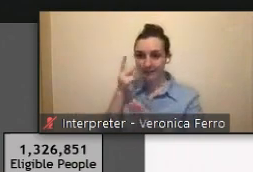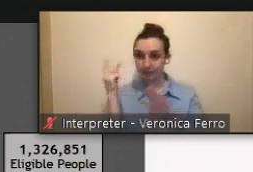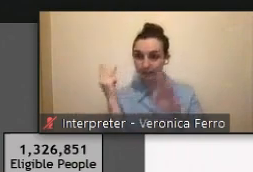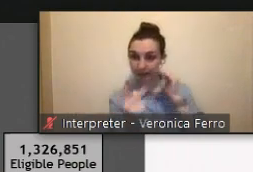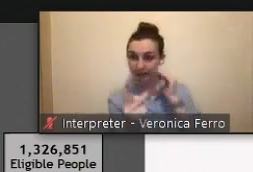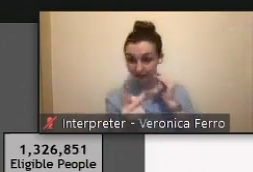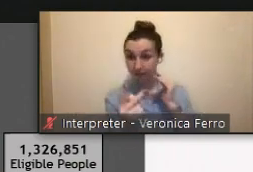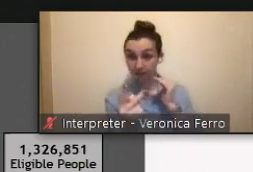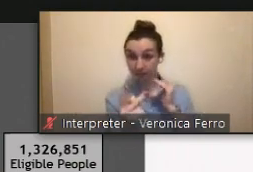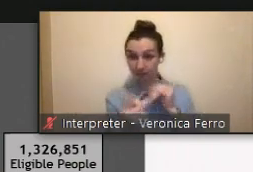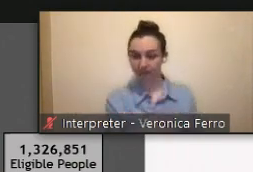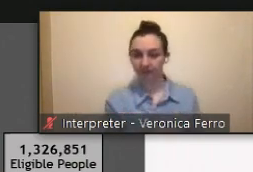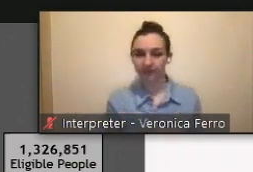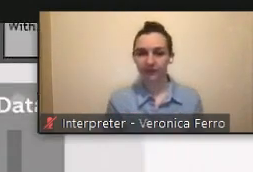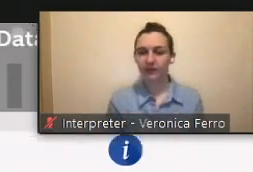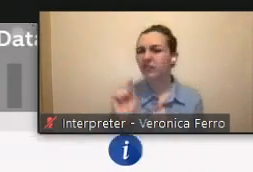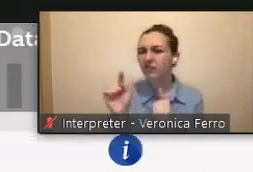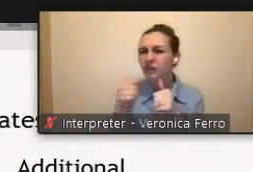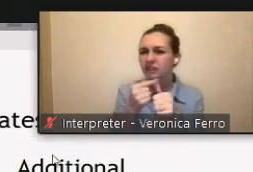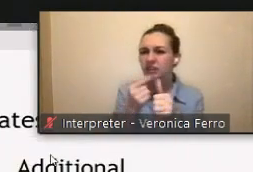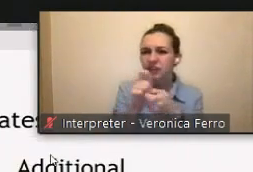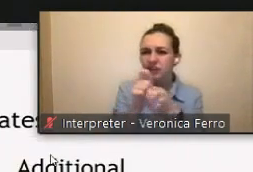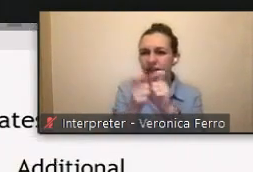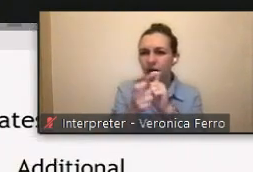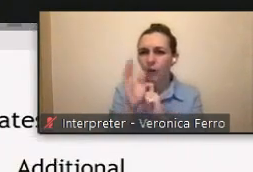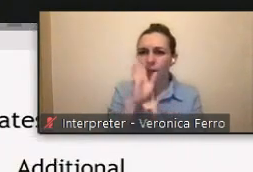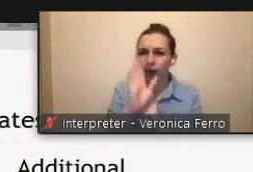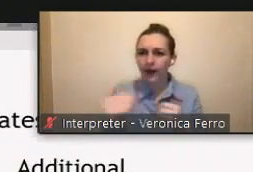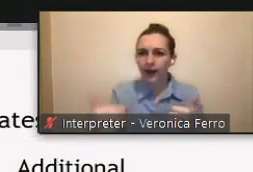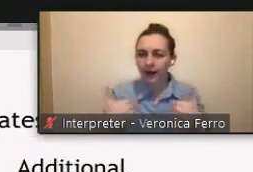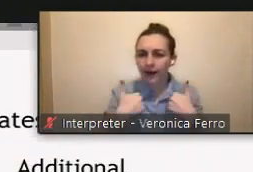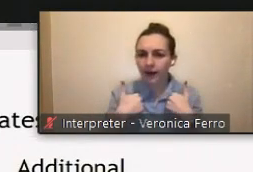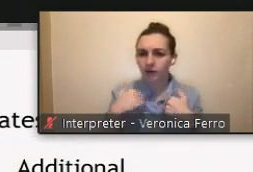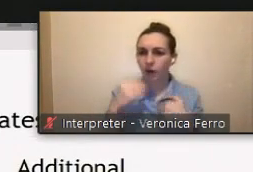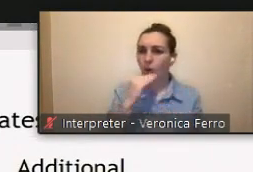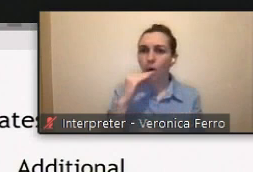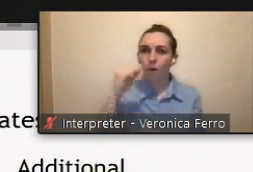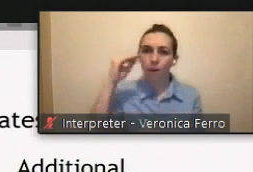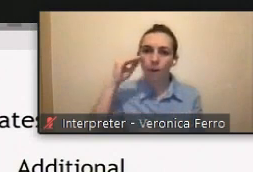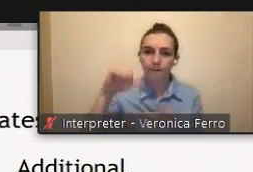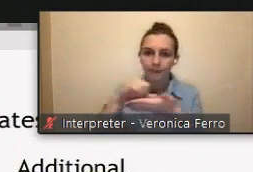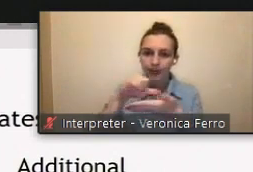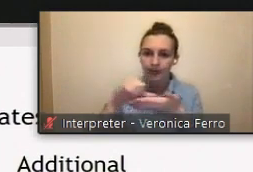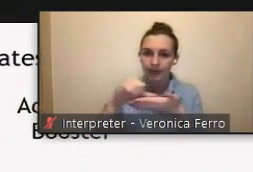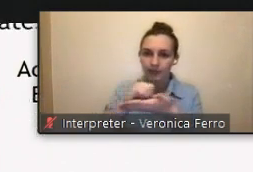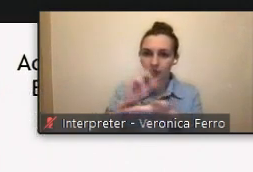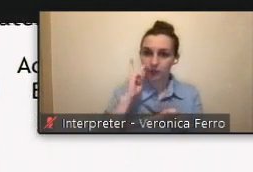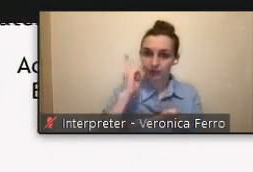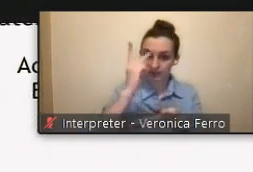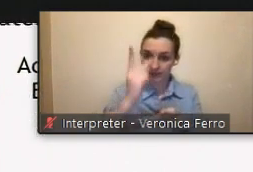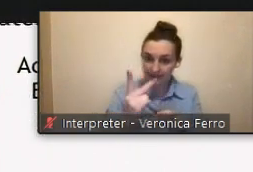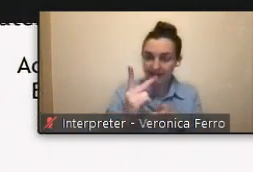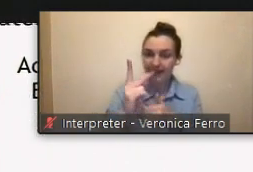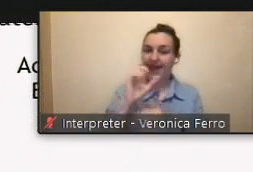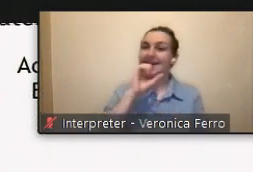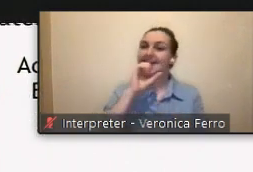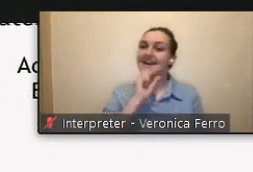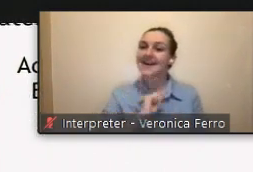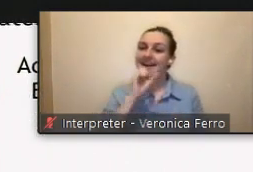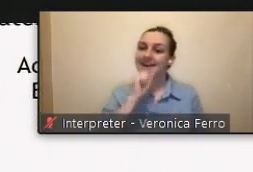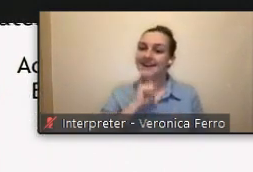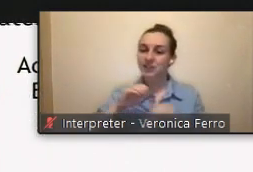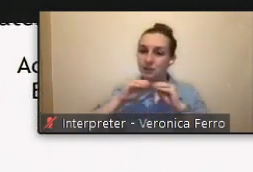edition we have is going to be on our homepage. Most recently, we added vaccination rates at a state level for various age breakouts. We're not going to be including